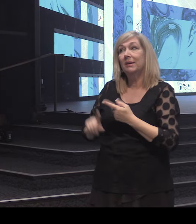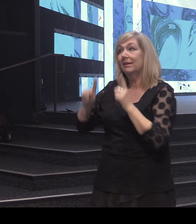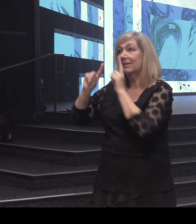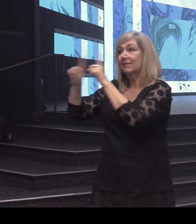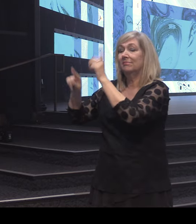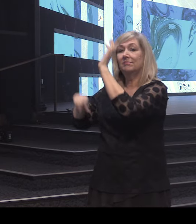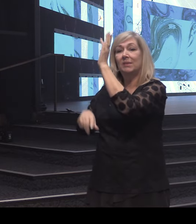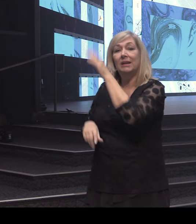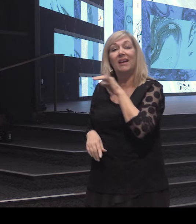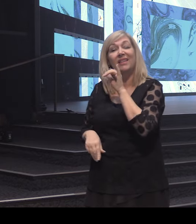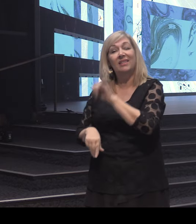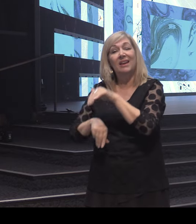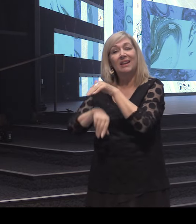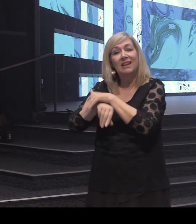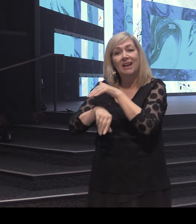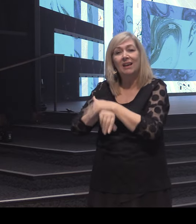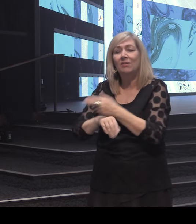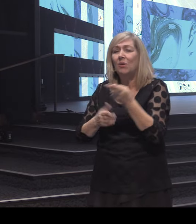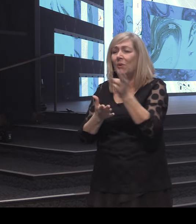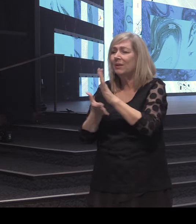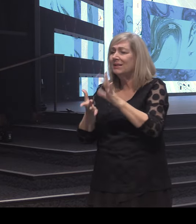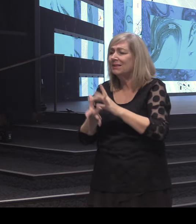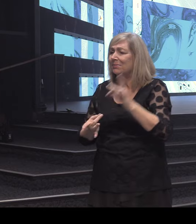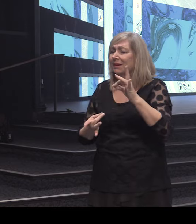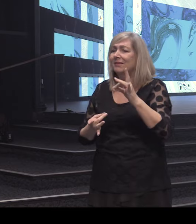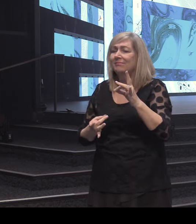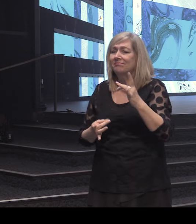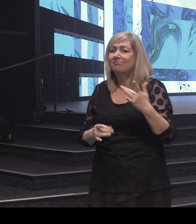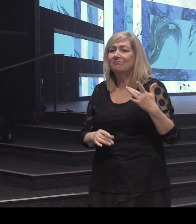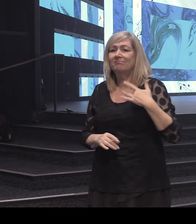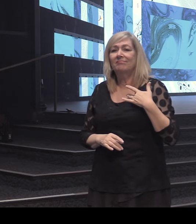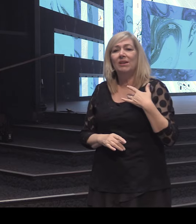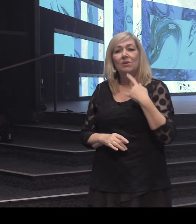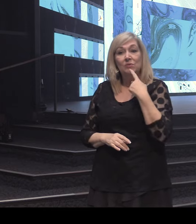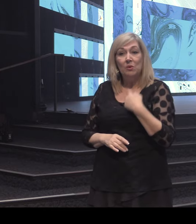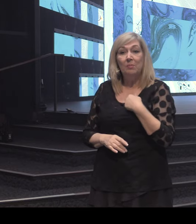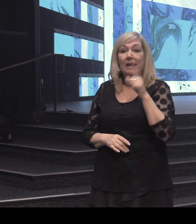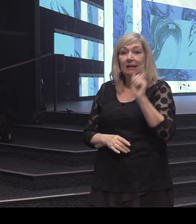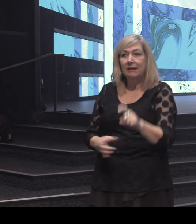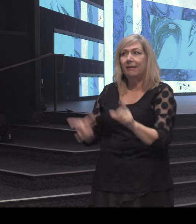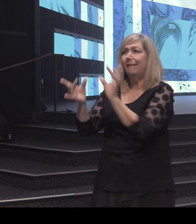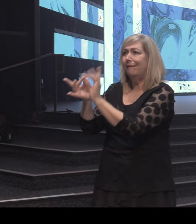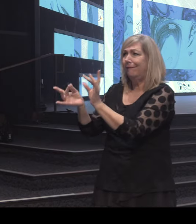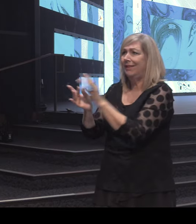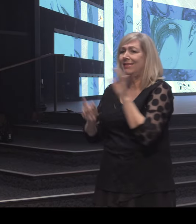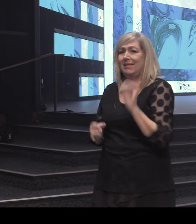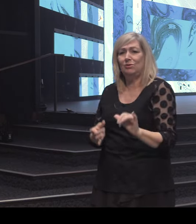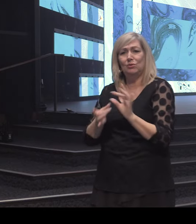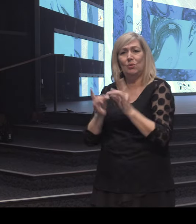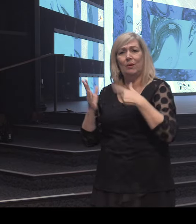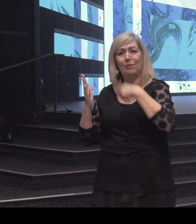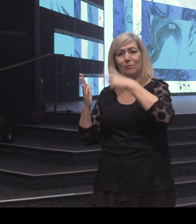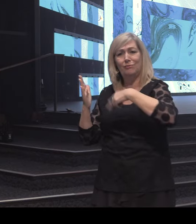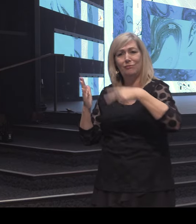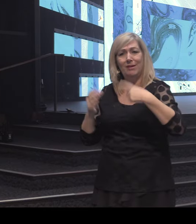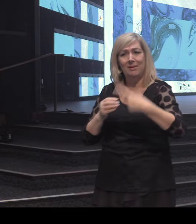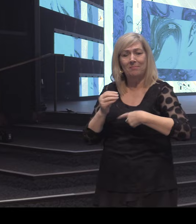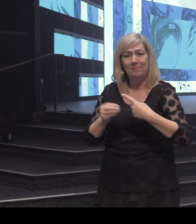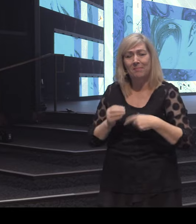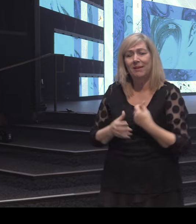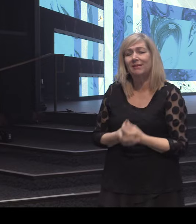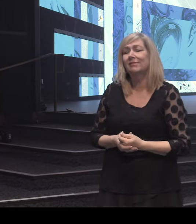tonight, the Holy Spirit said to me so clearly in my heart, you need to tell that story. But